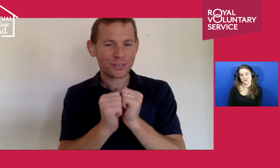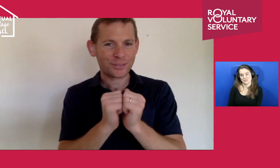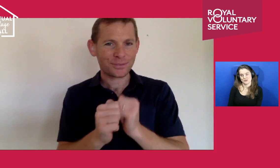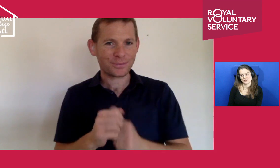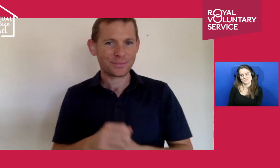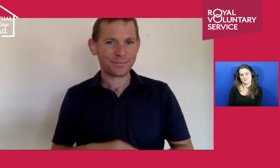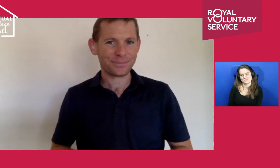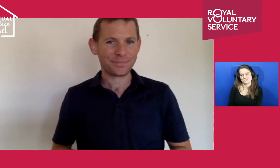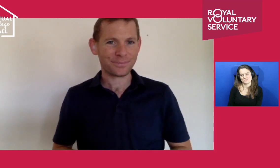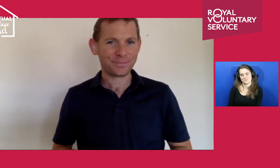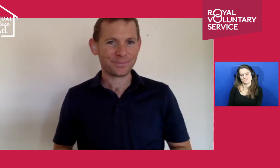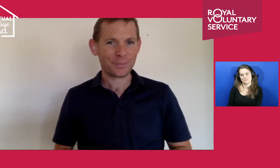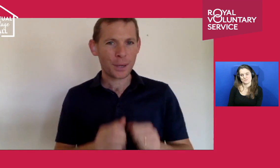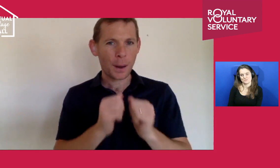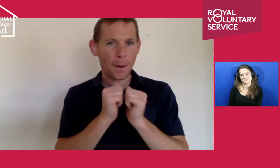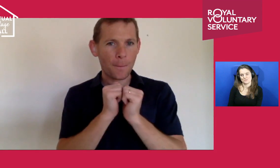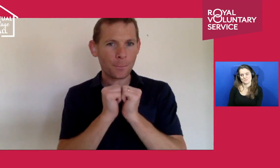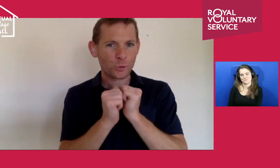brother,